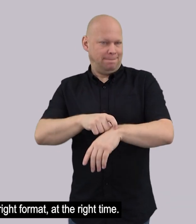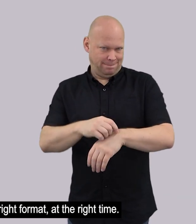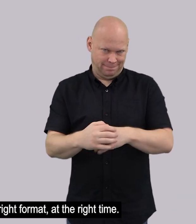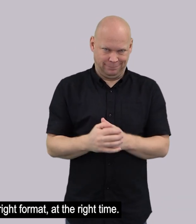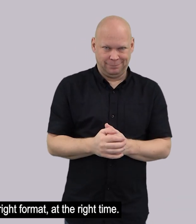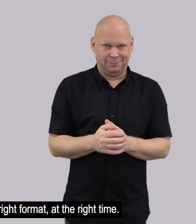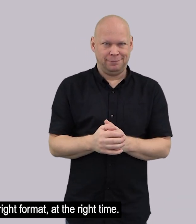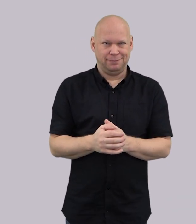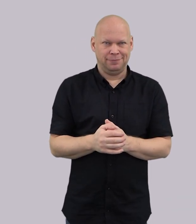time.